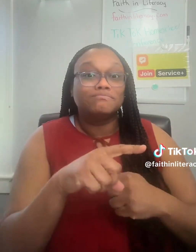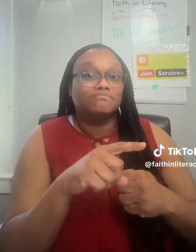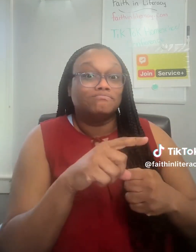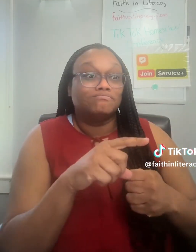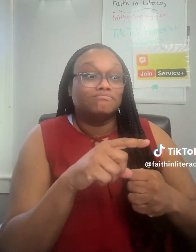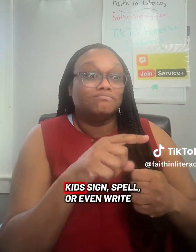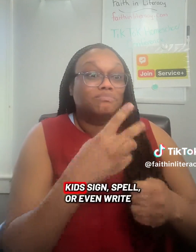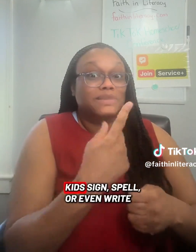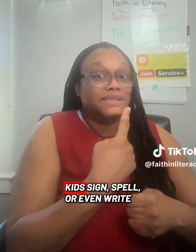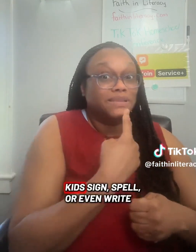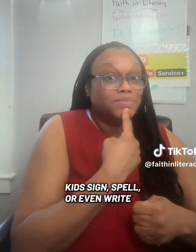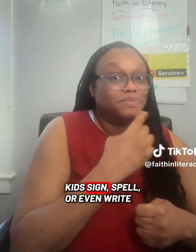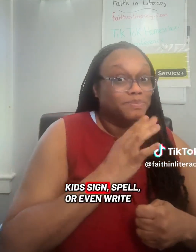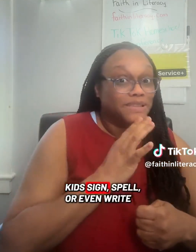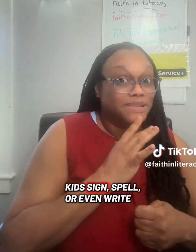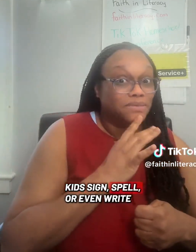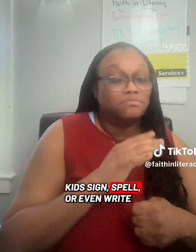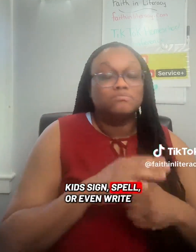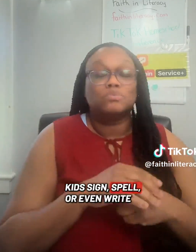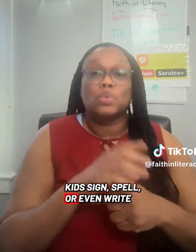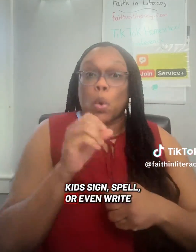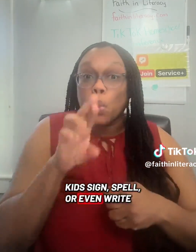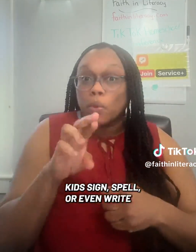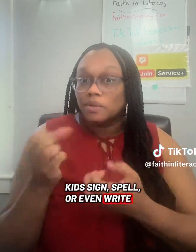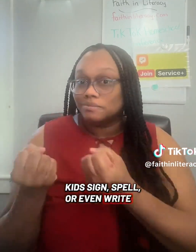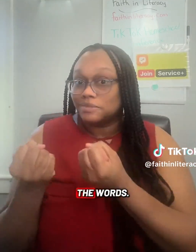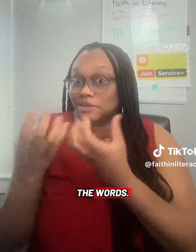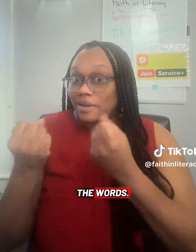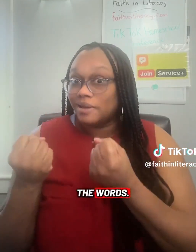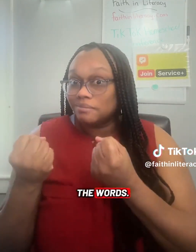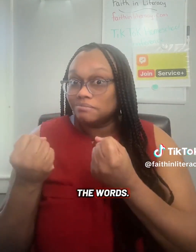Have your kids sign, spell, or even write the words.